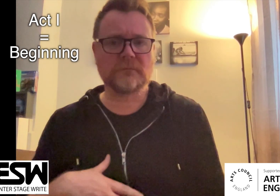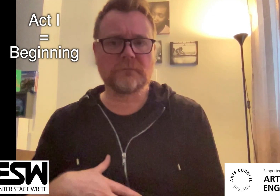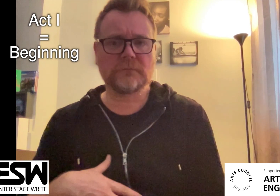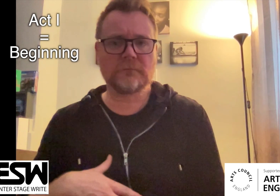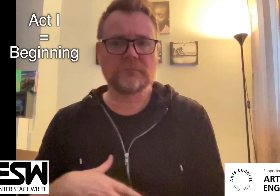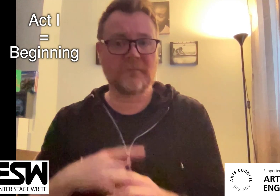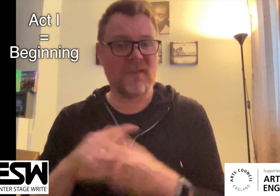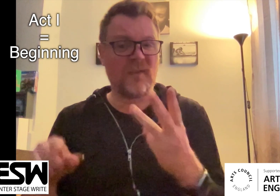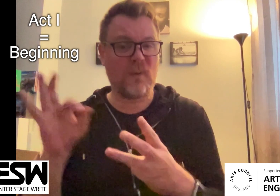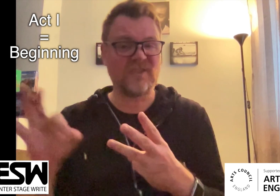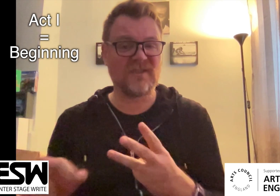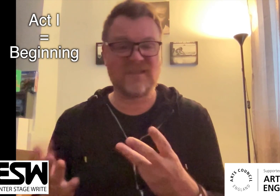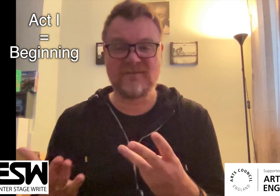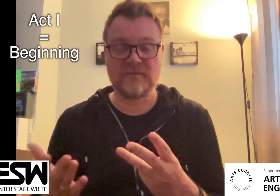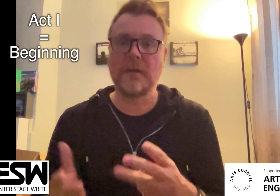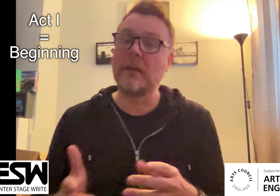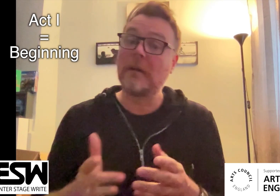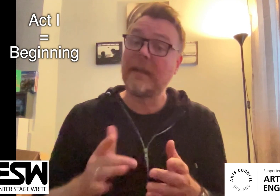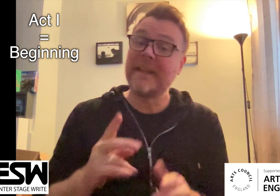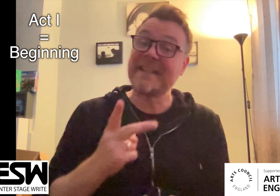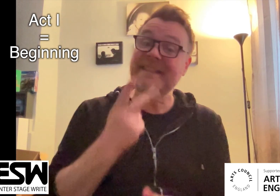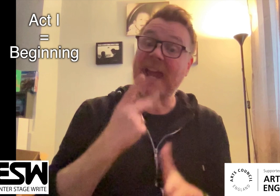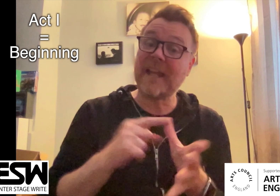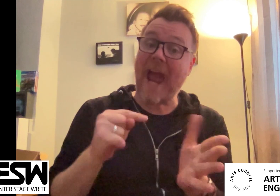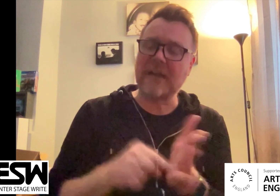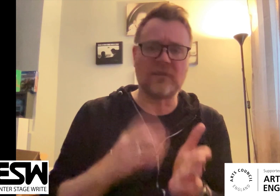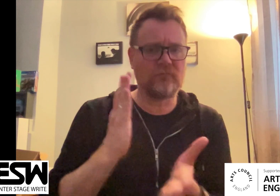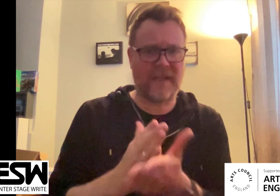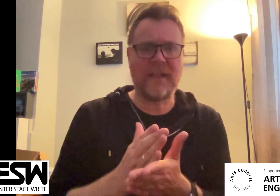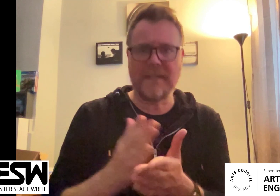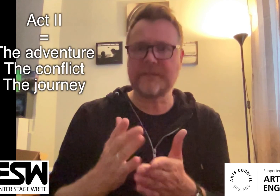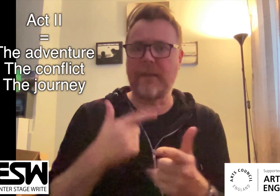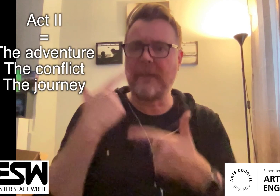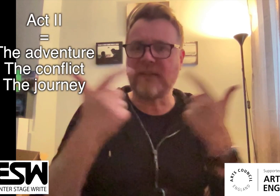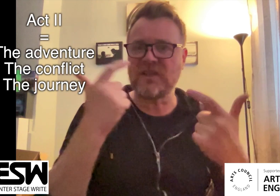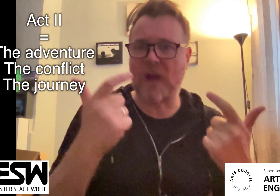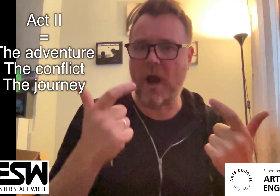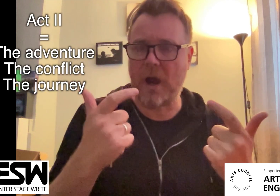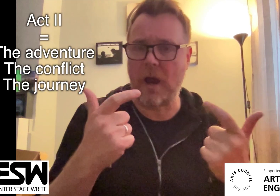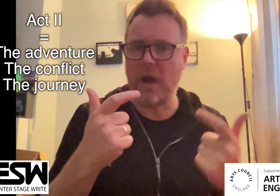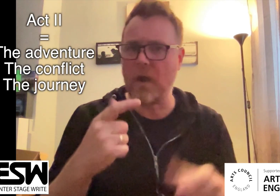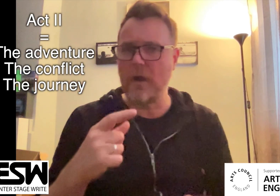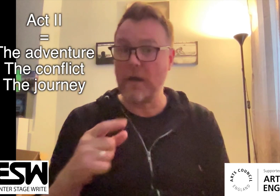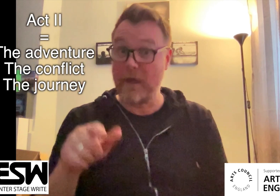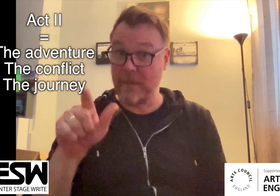they want? That's the sort of 3 questions answered. The second act is to do with the adventure, the